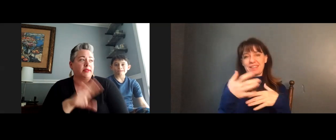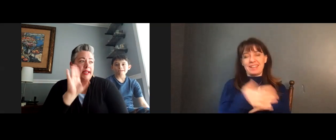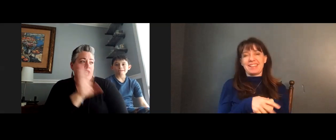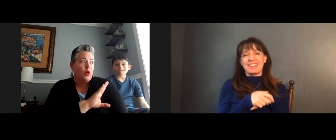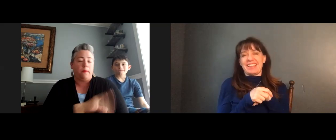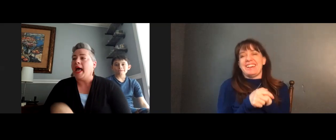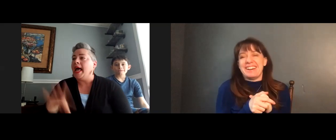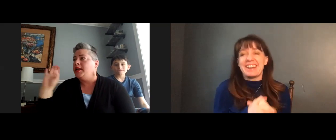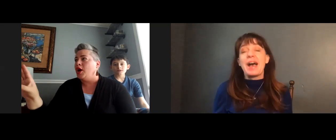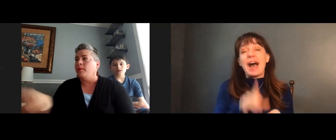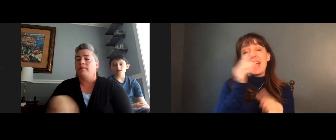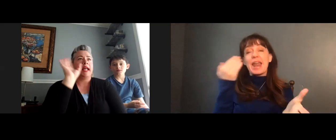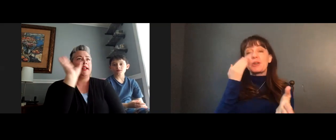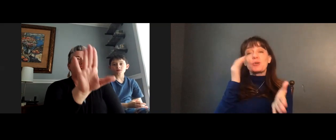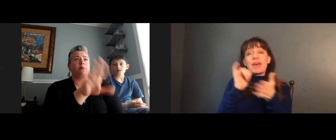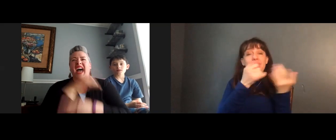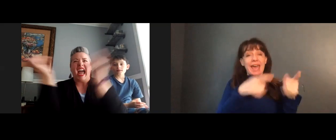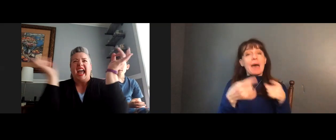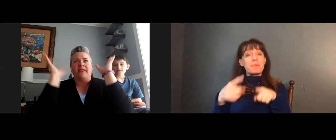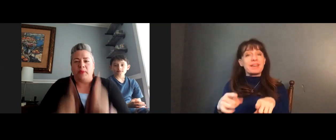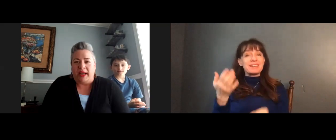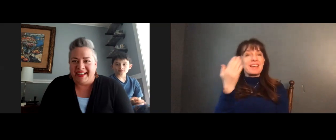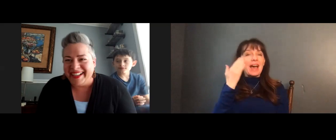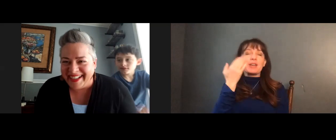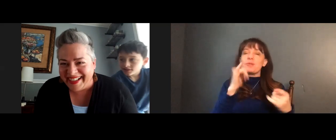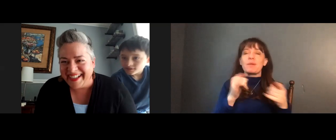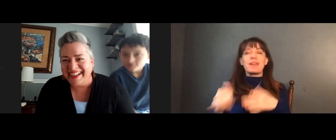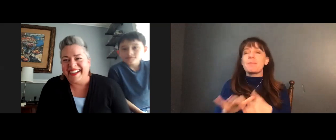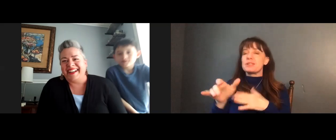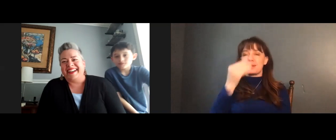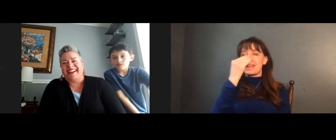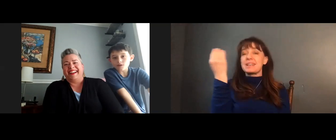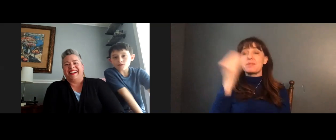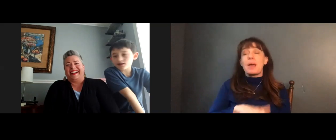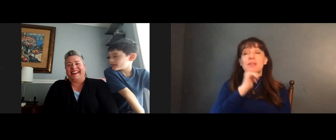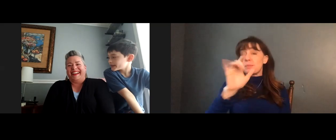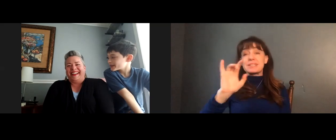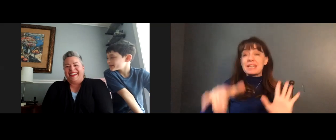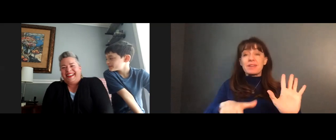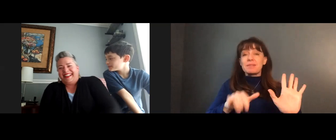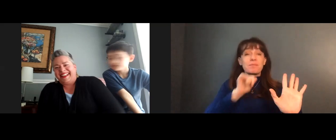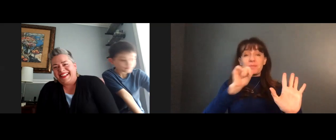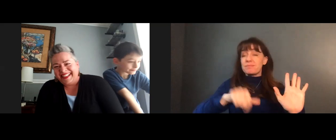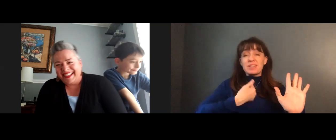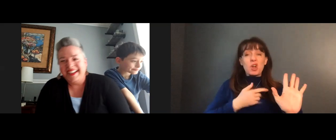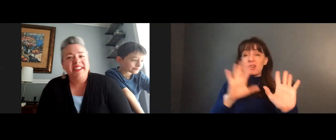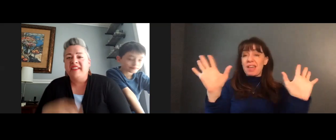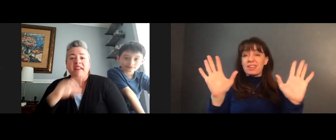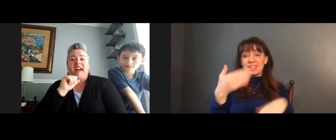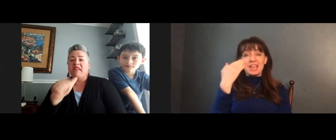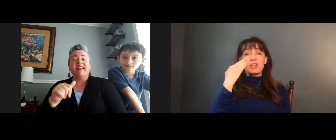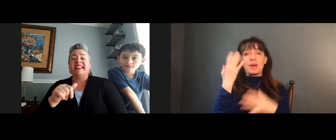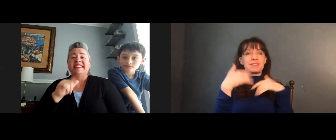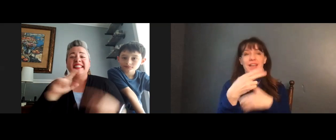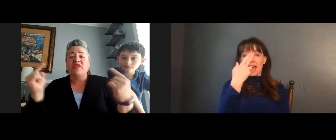i was like nope and i know i hate everyone i knew that would happen so i didn't even so i wasn't even didn't hurt